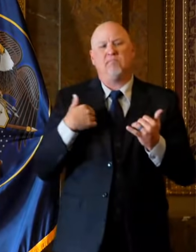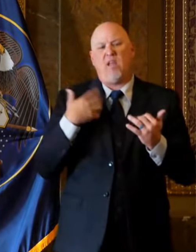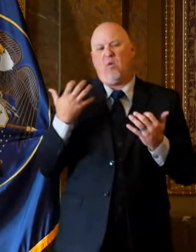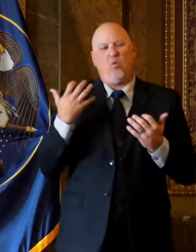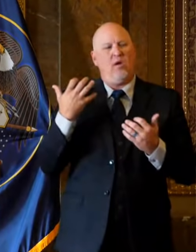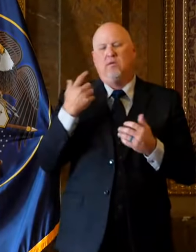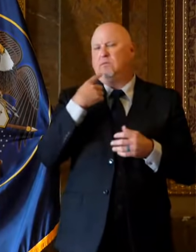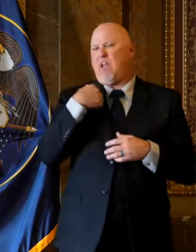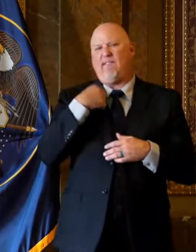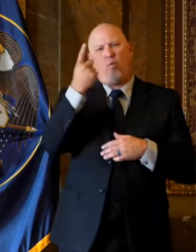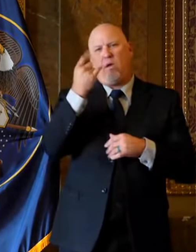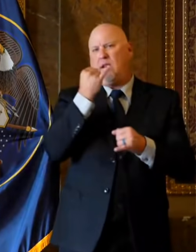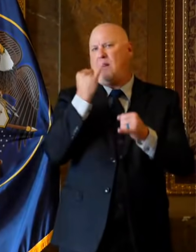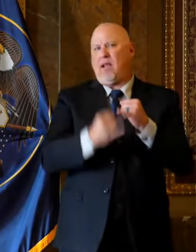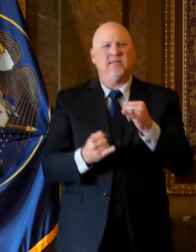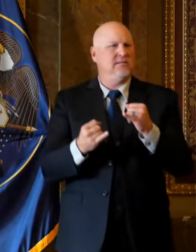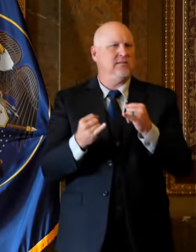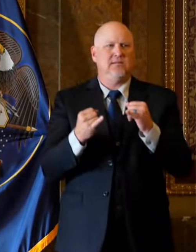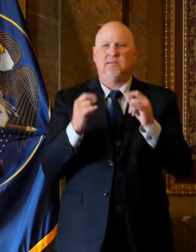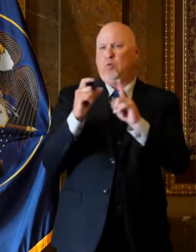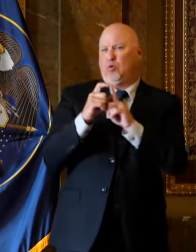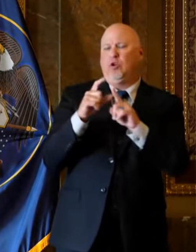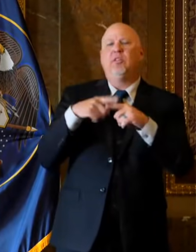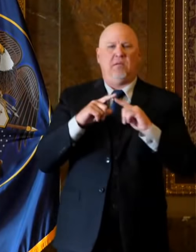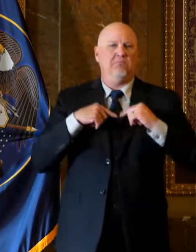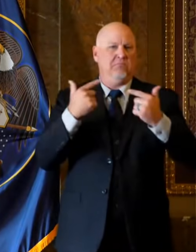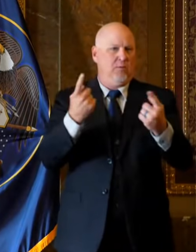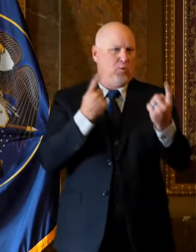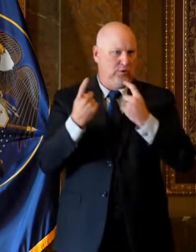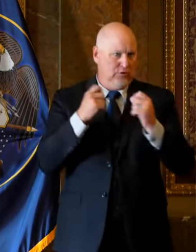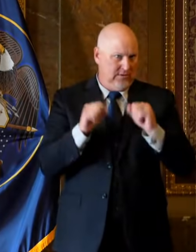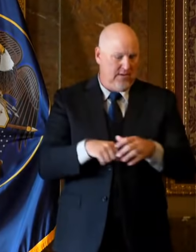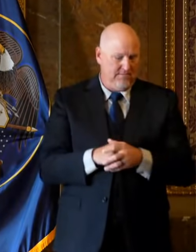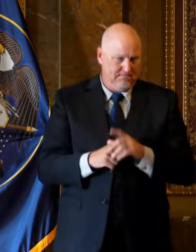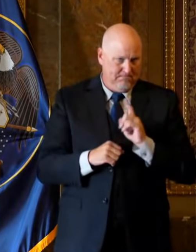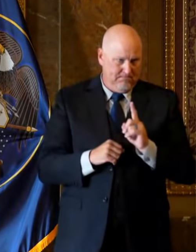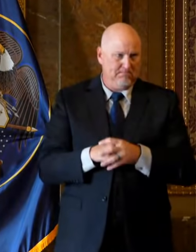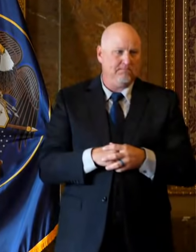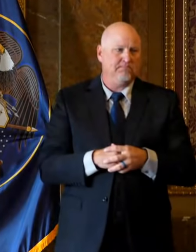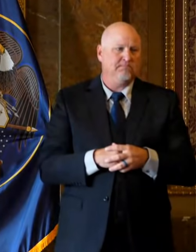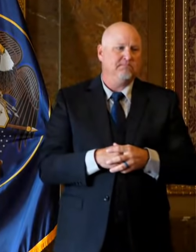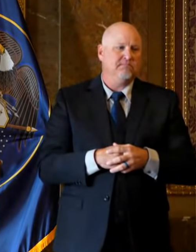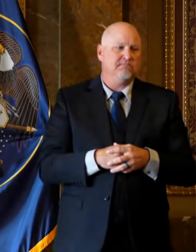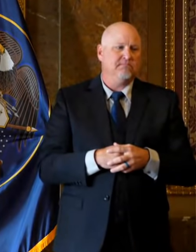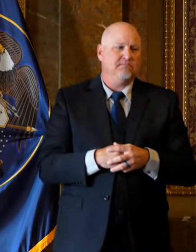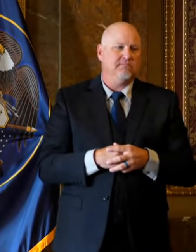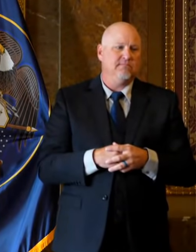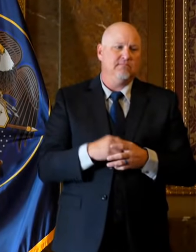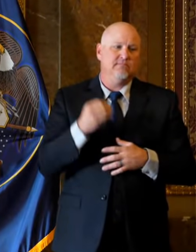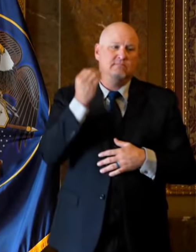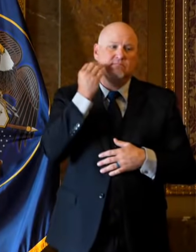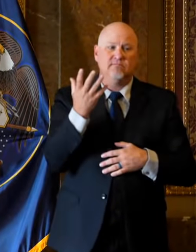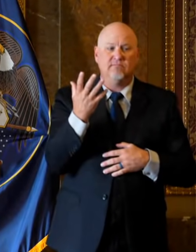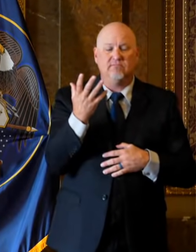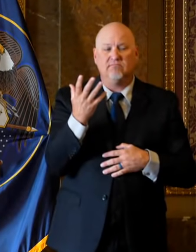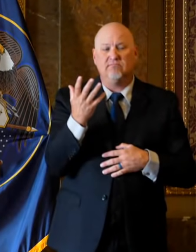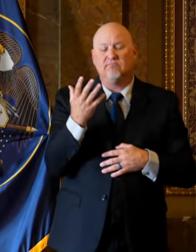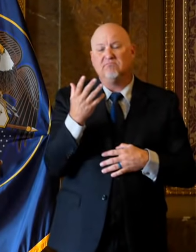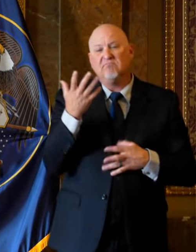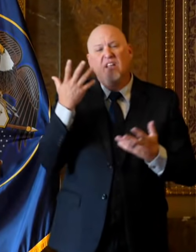last word, and then we're happy to open it up for questions. It's been well documented how much I hate masks,